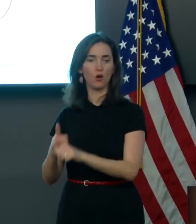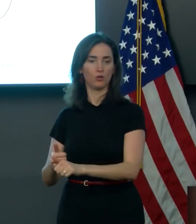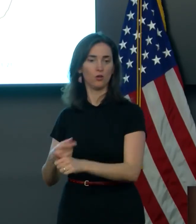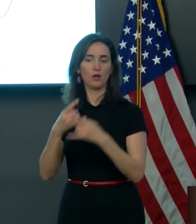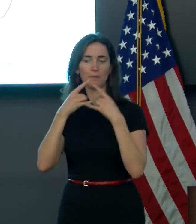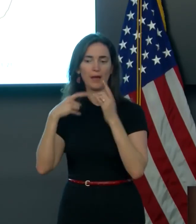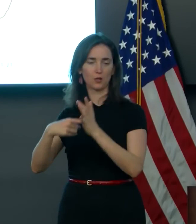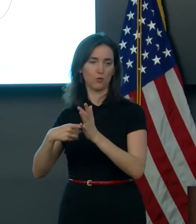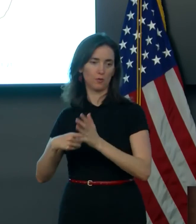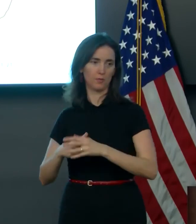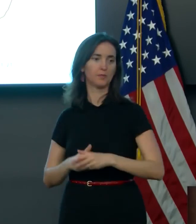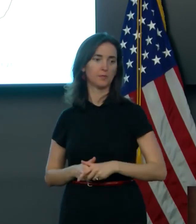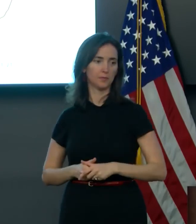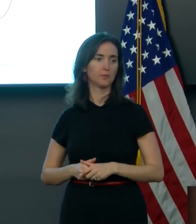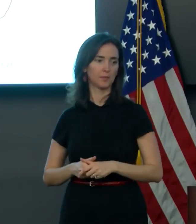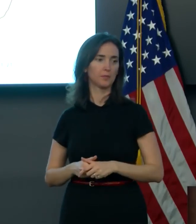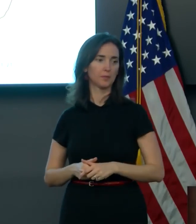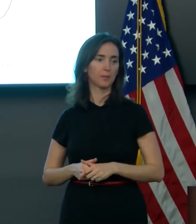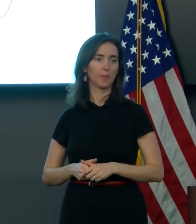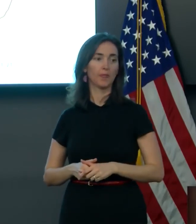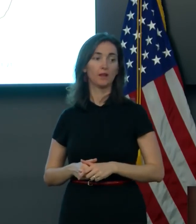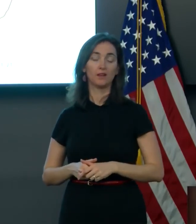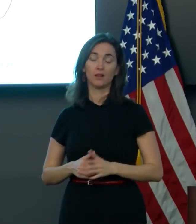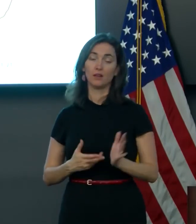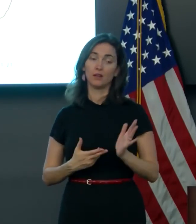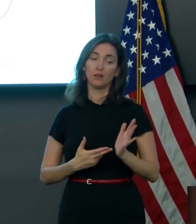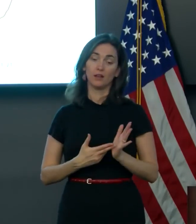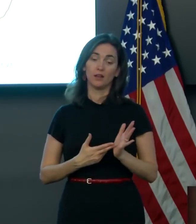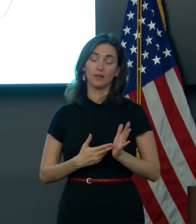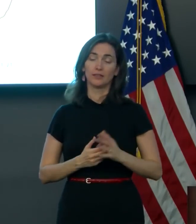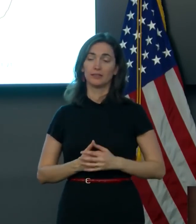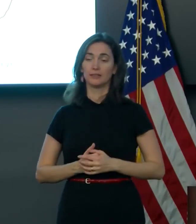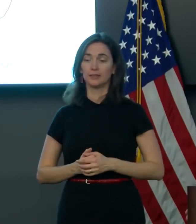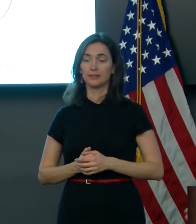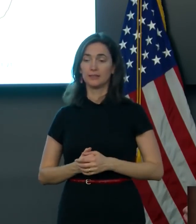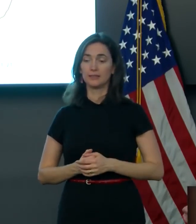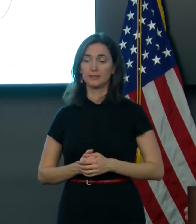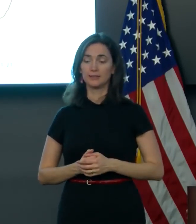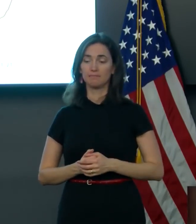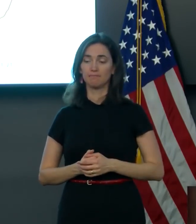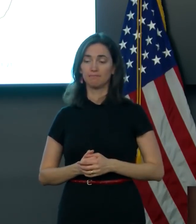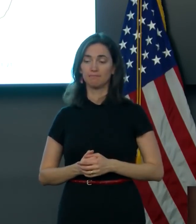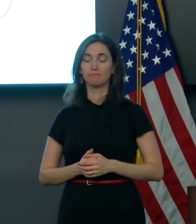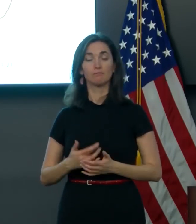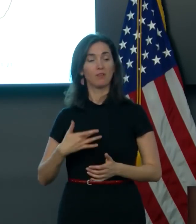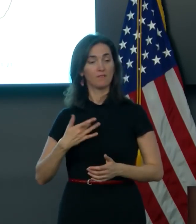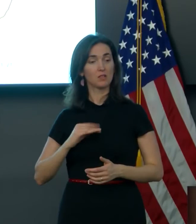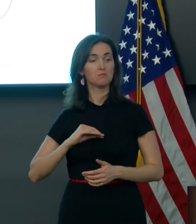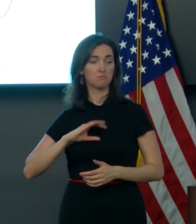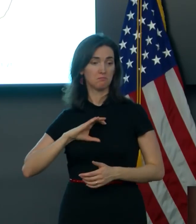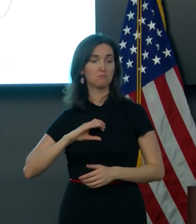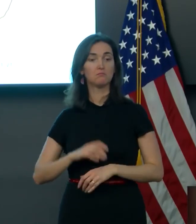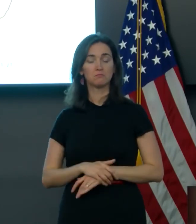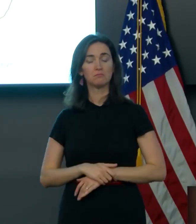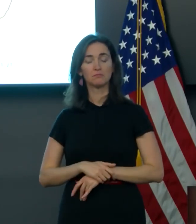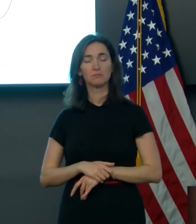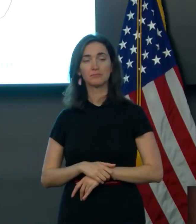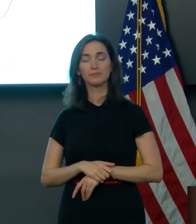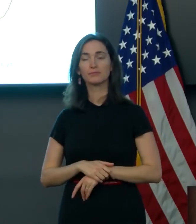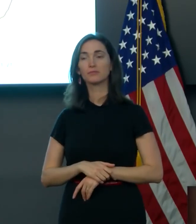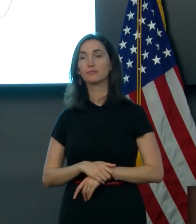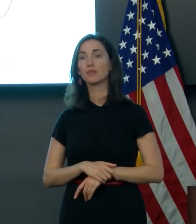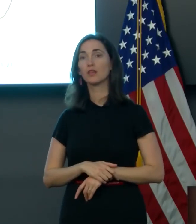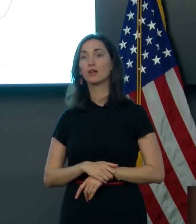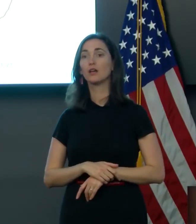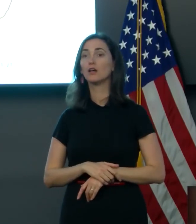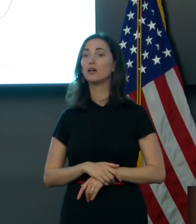mandate. And quite frankly, we're gratified by that. And if there